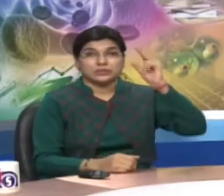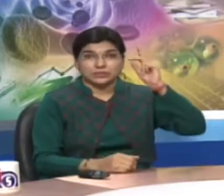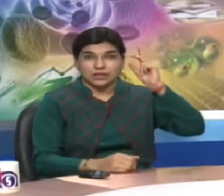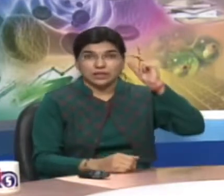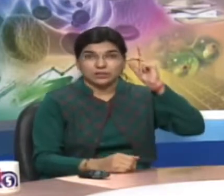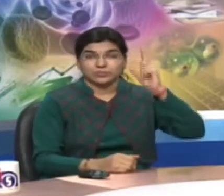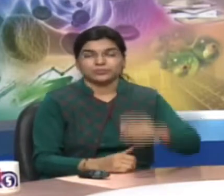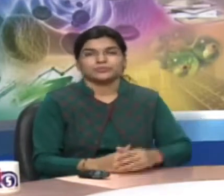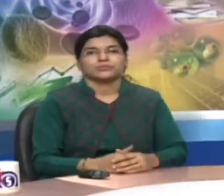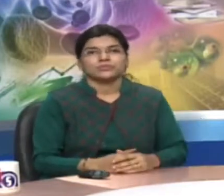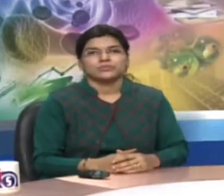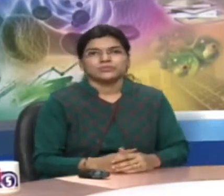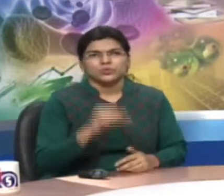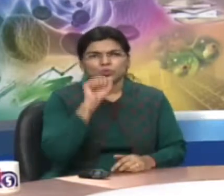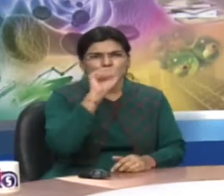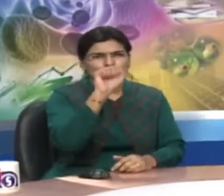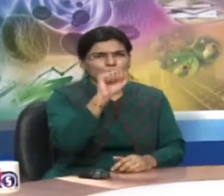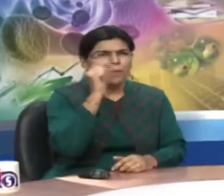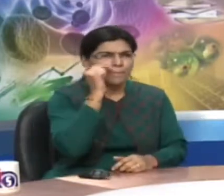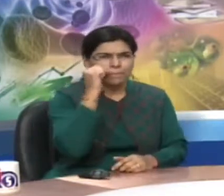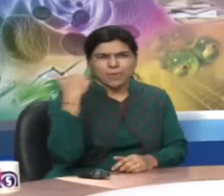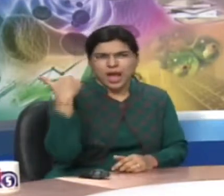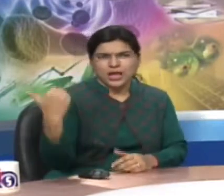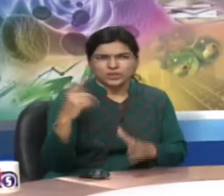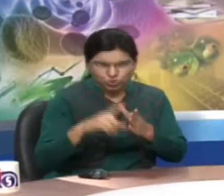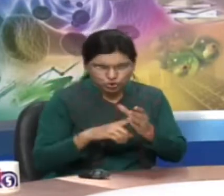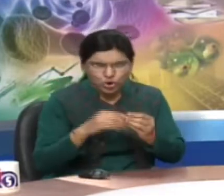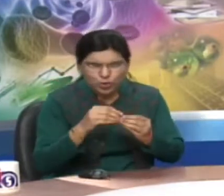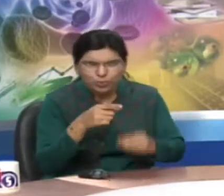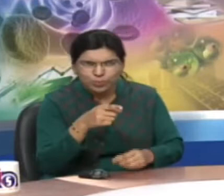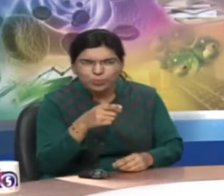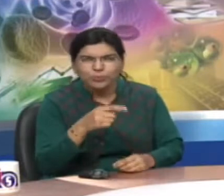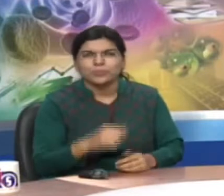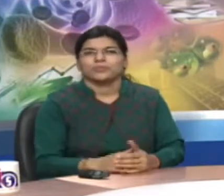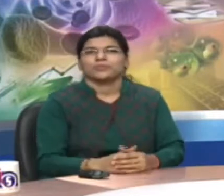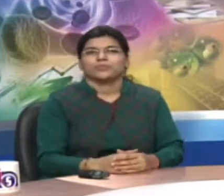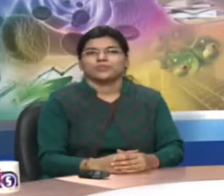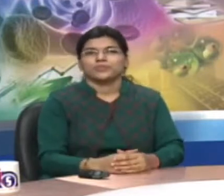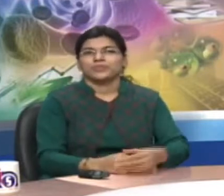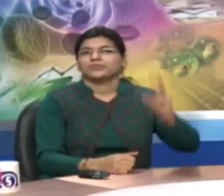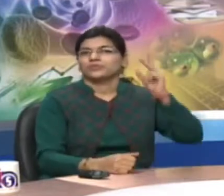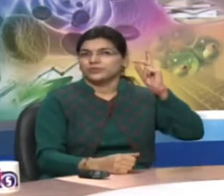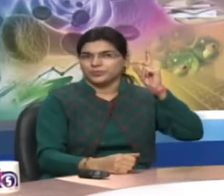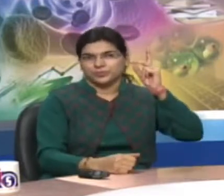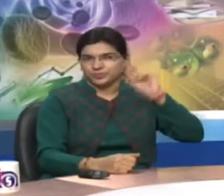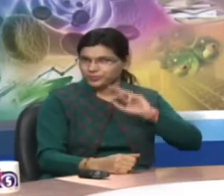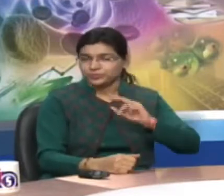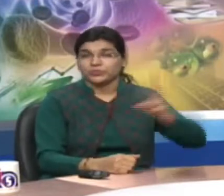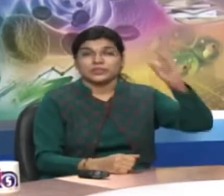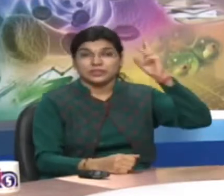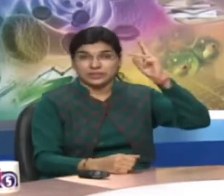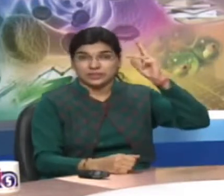no? Second question, is your brother has a job?